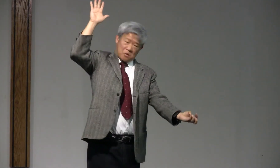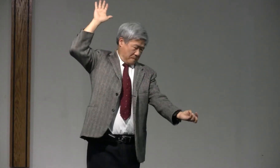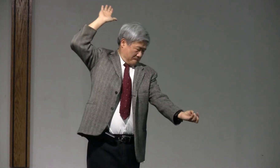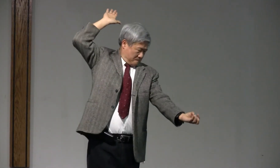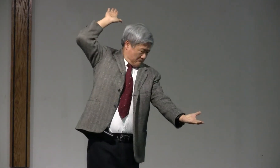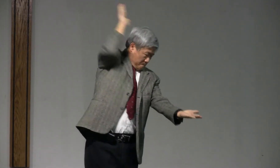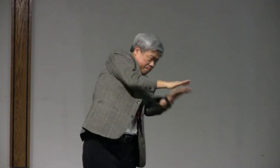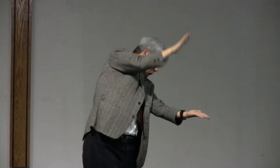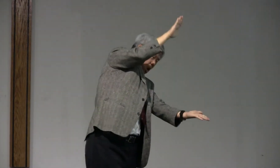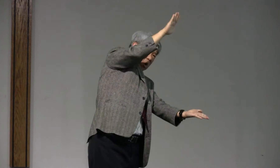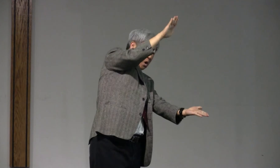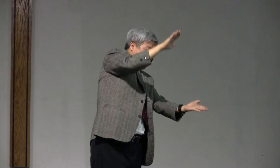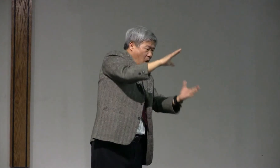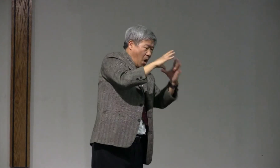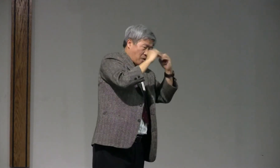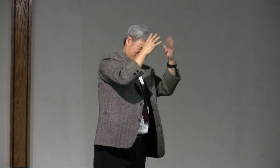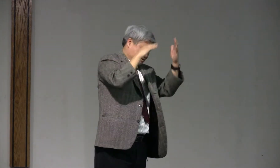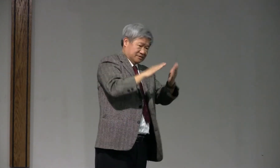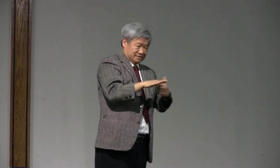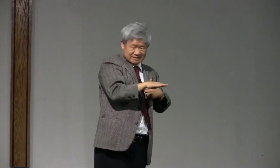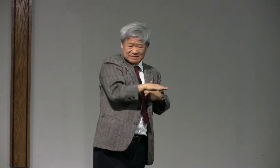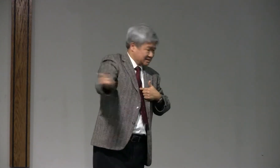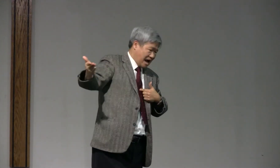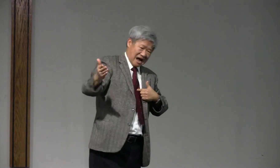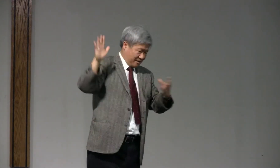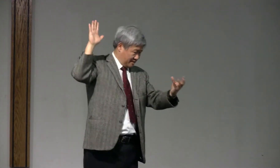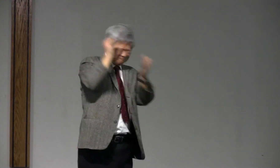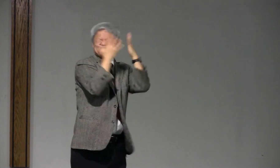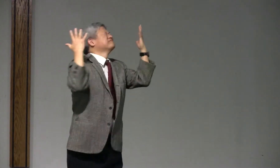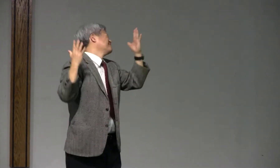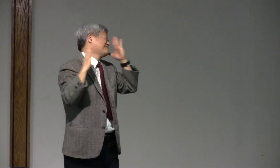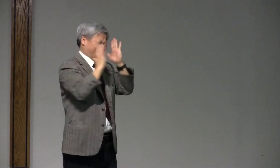there. The waves were so big that they would smash you.